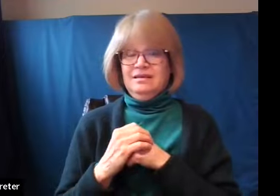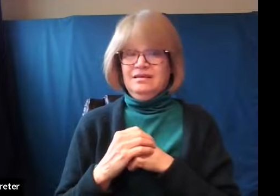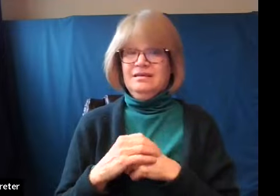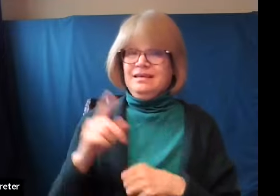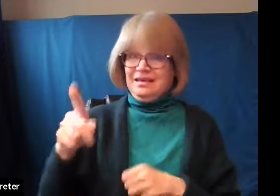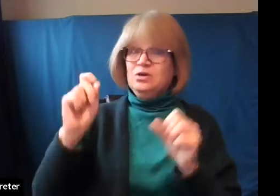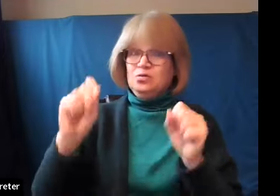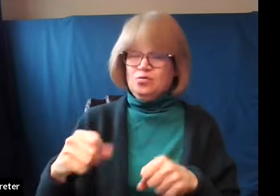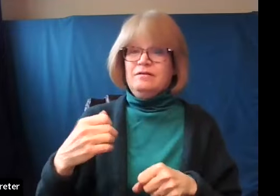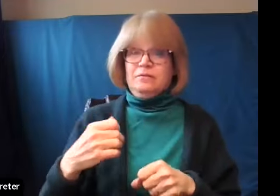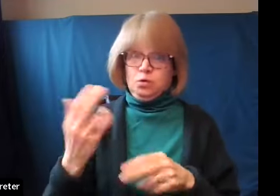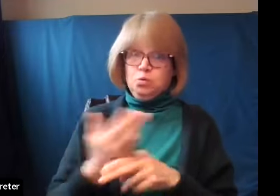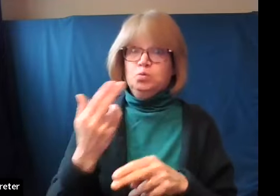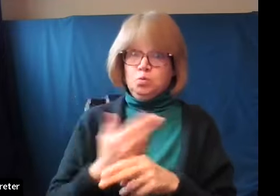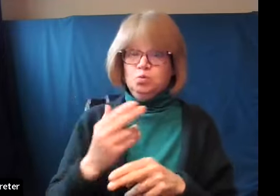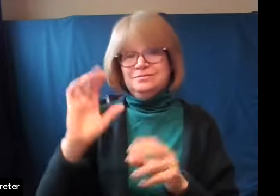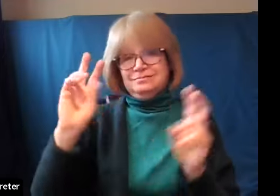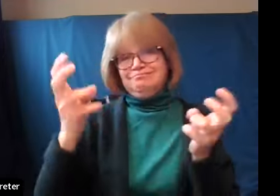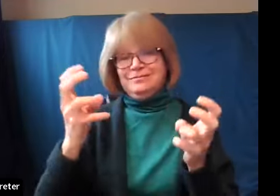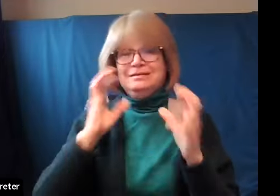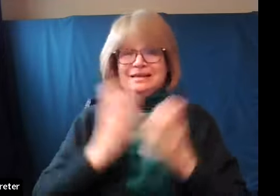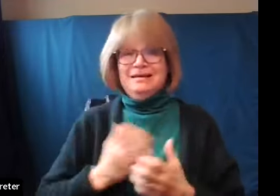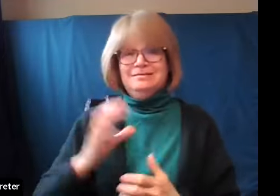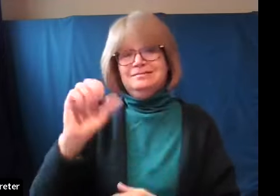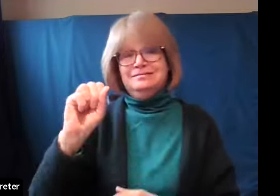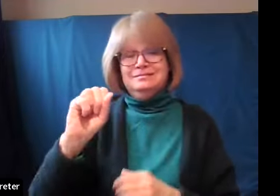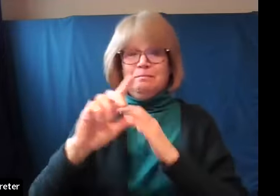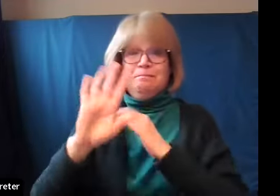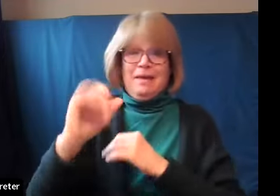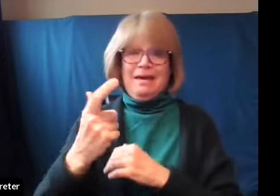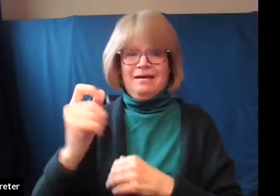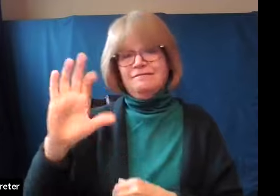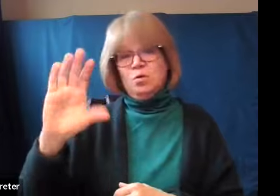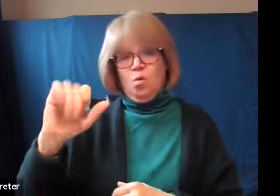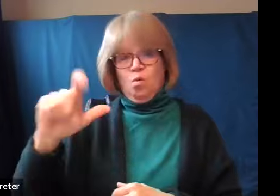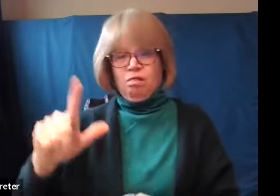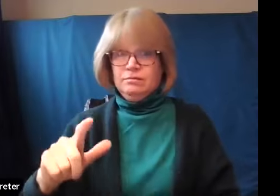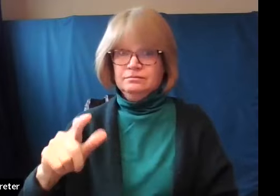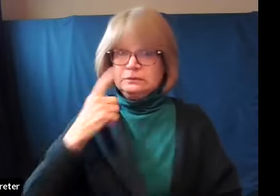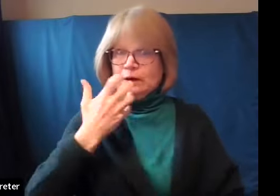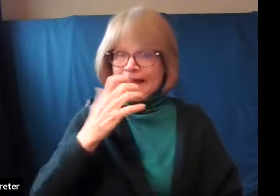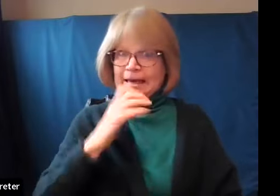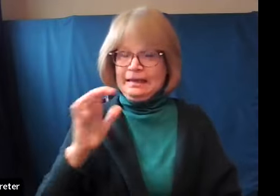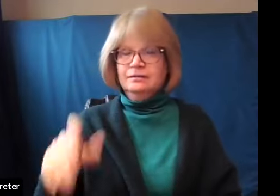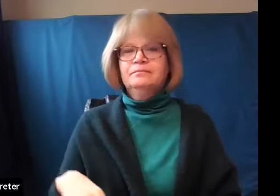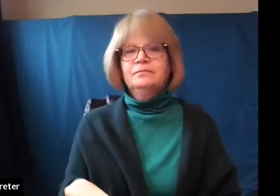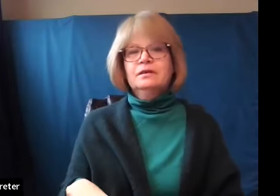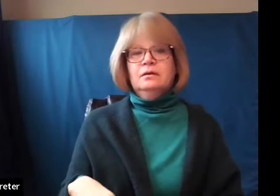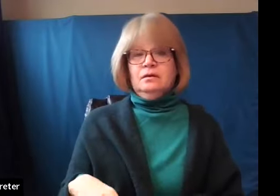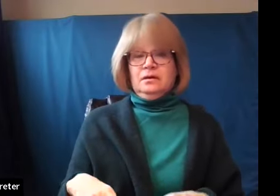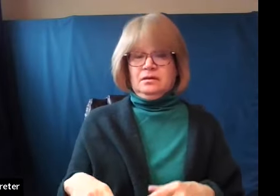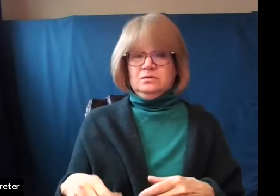of coal from Santa. Each bowl was filled about one-third with an institutional green,